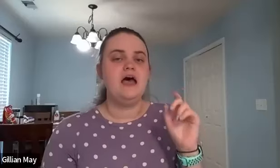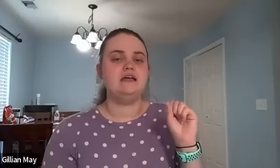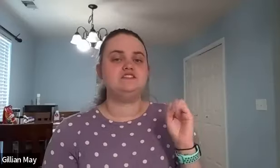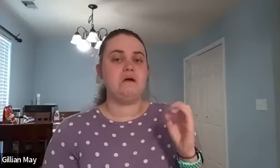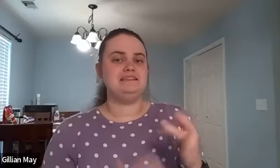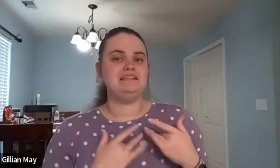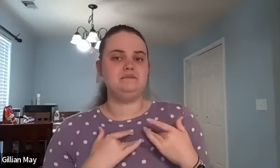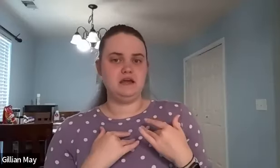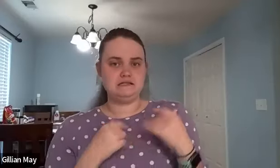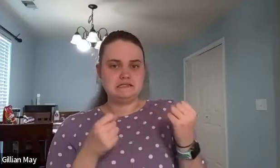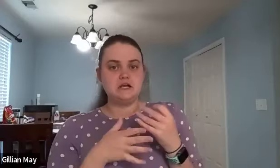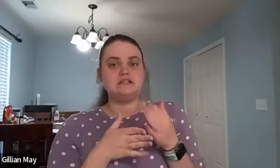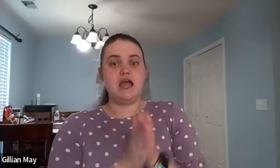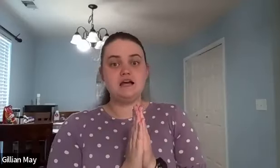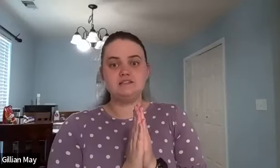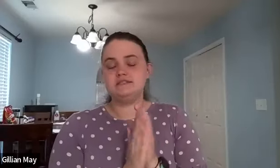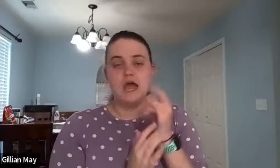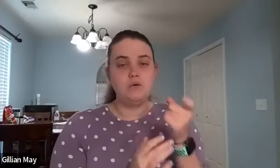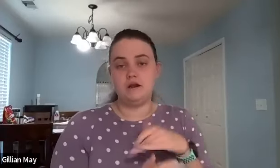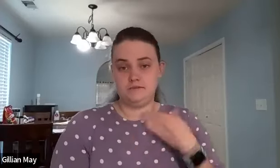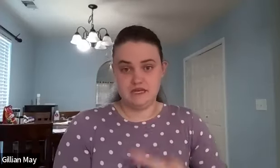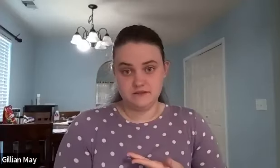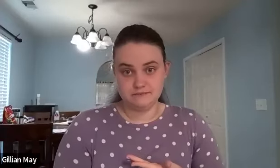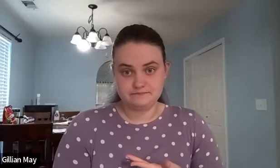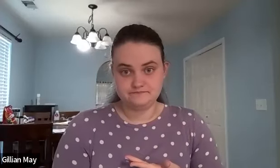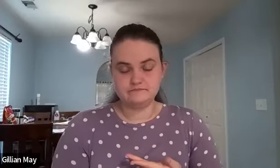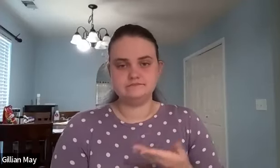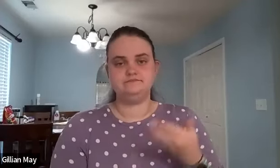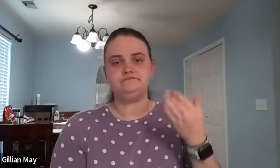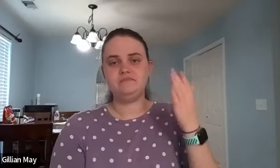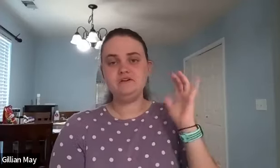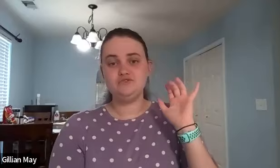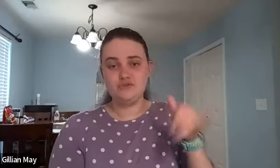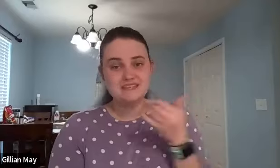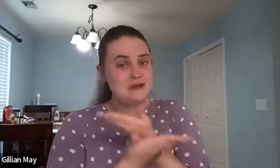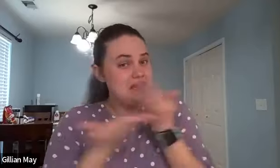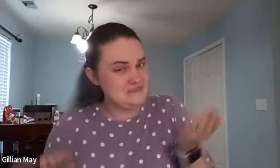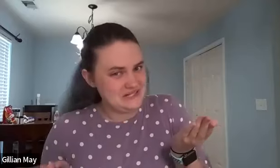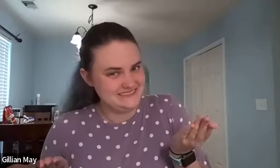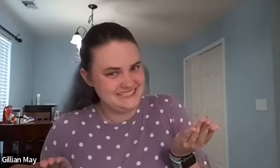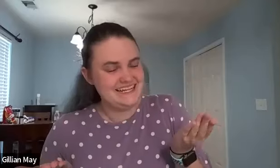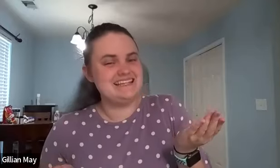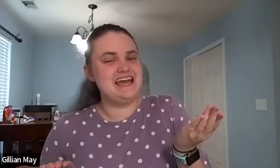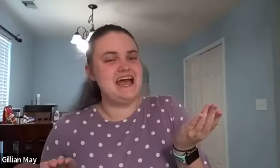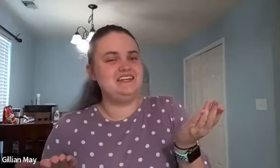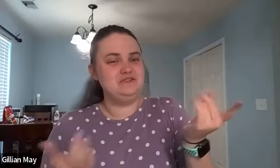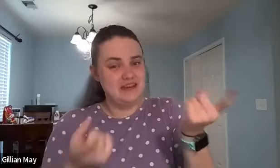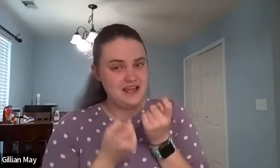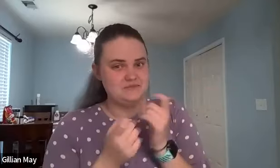And so I tend to be kind of scared to ask because I don't want to upset them. So that's why I'm here, is that you can ask me and you